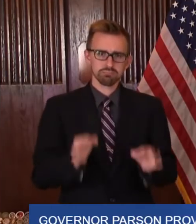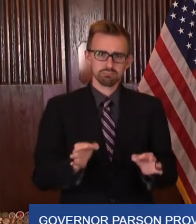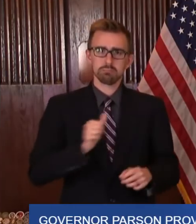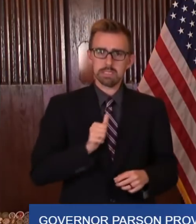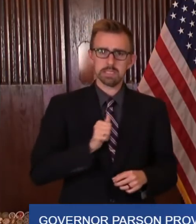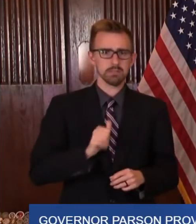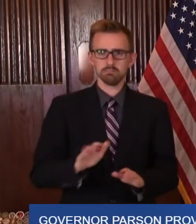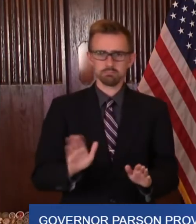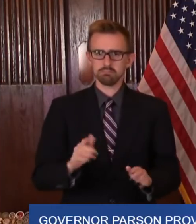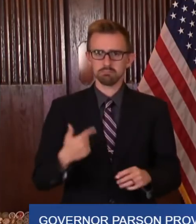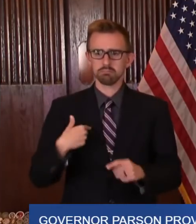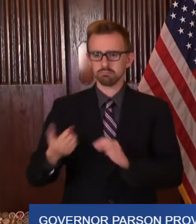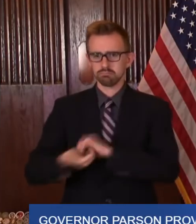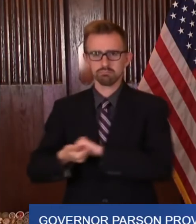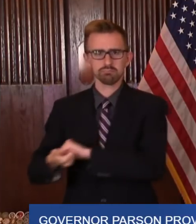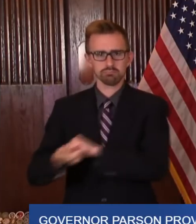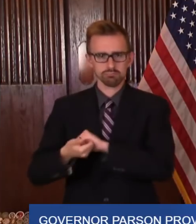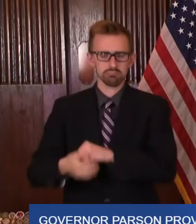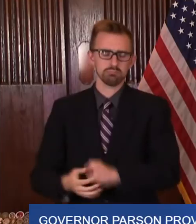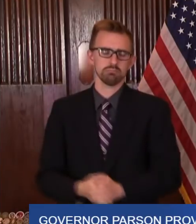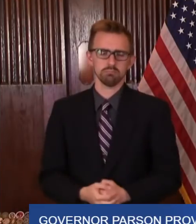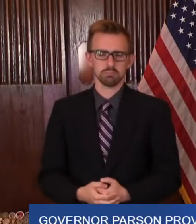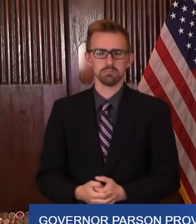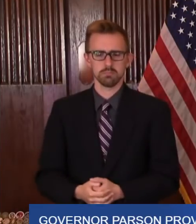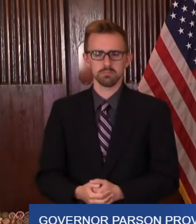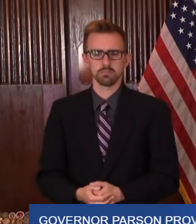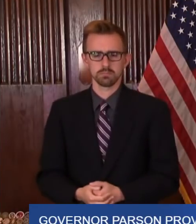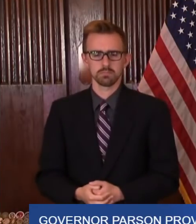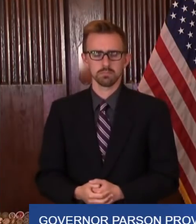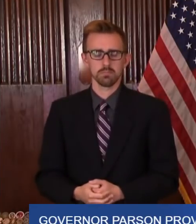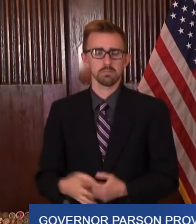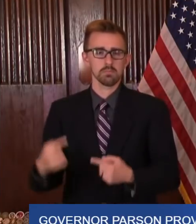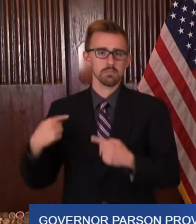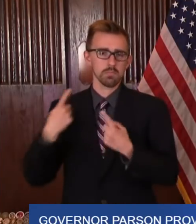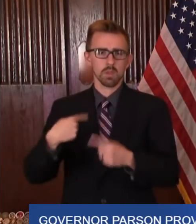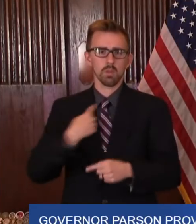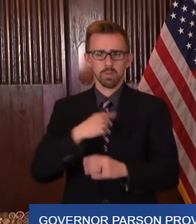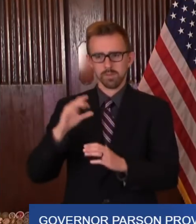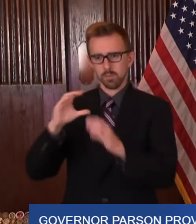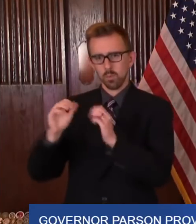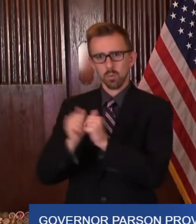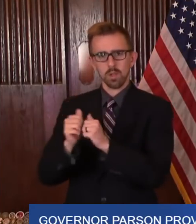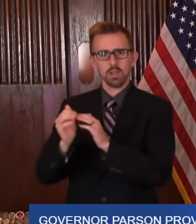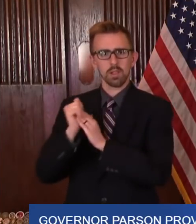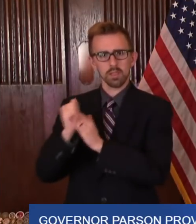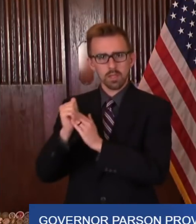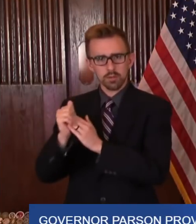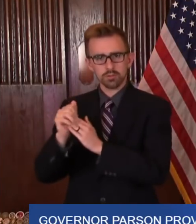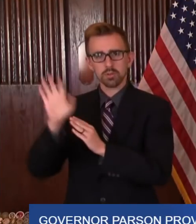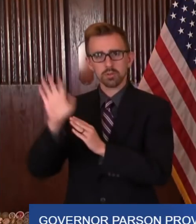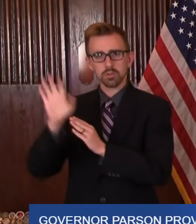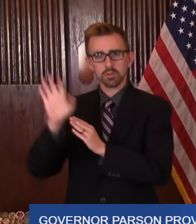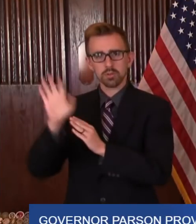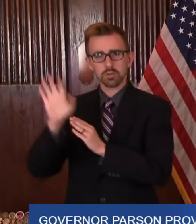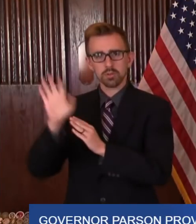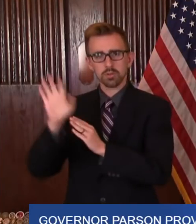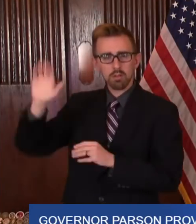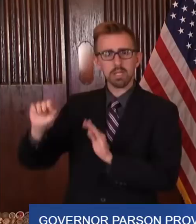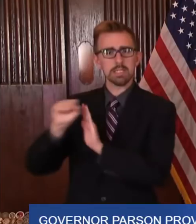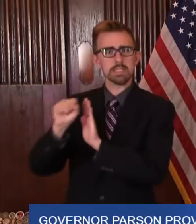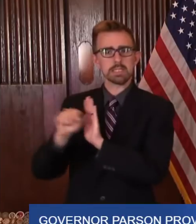alone. From the start, we have been in constant communication with leaders at the federal,